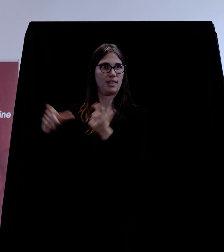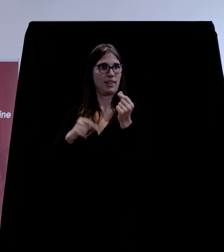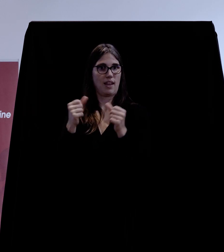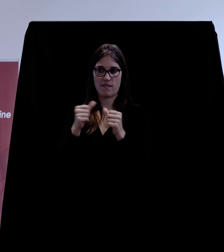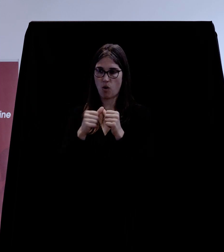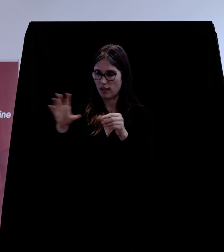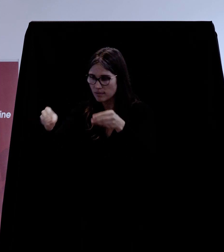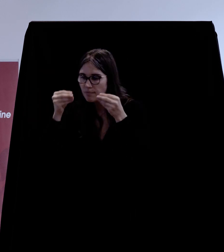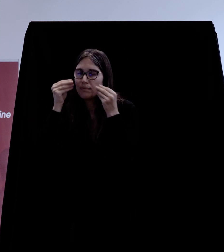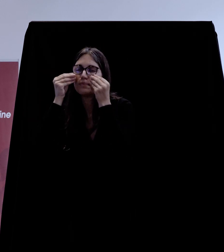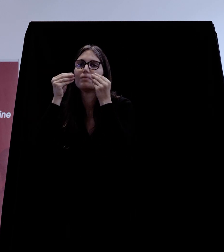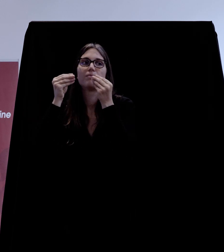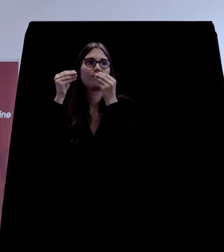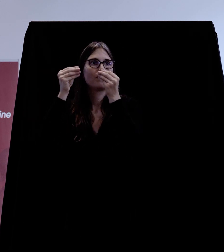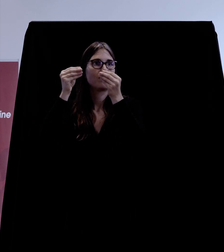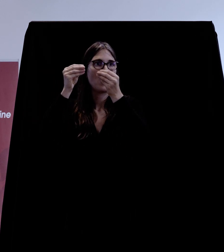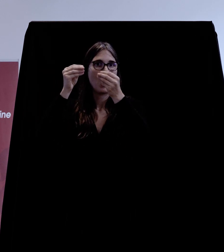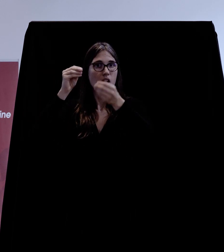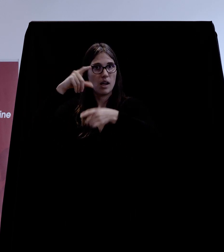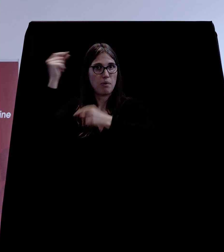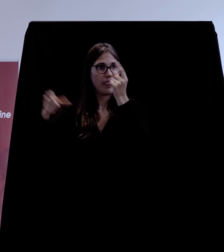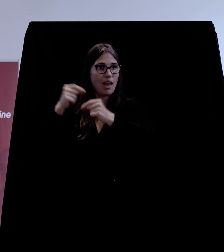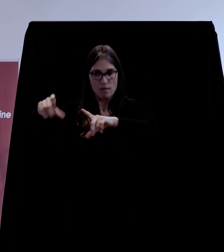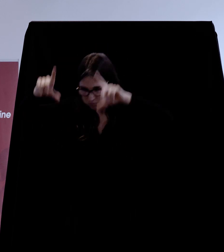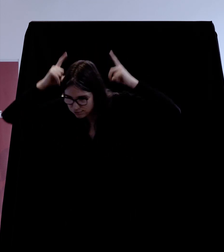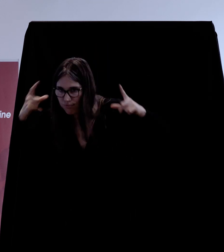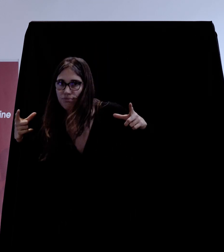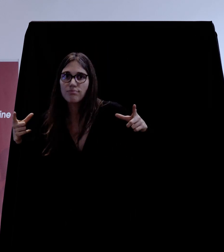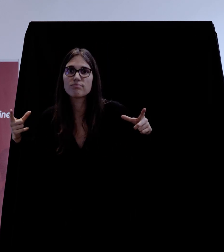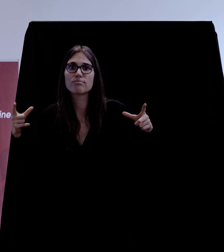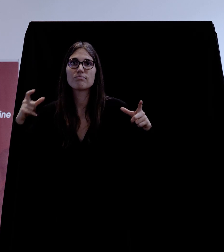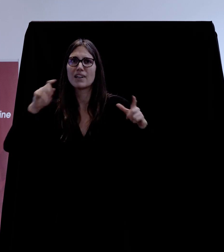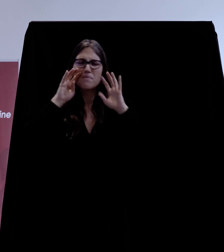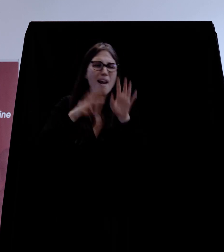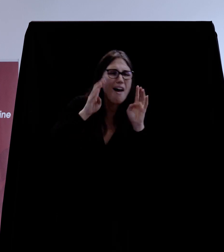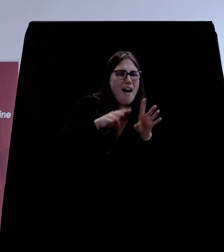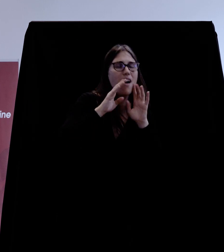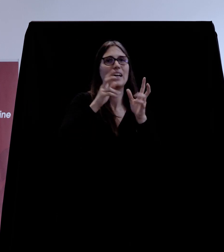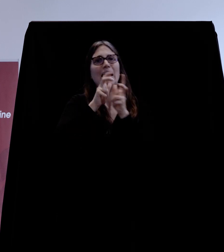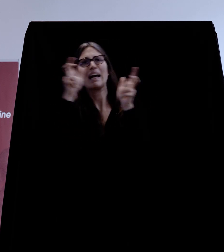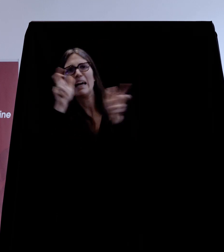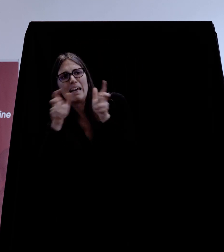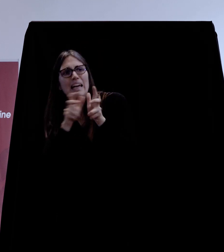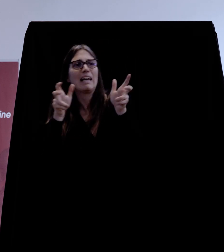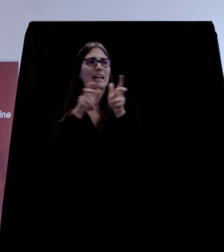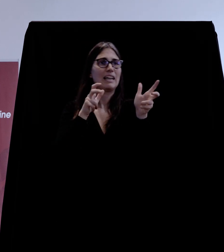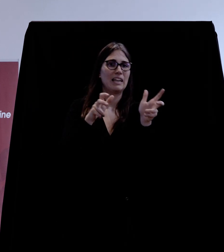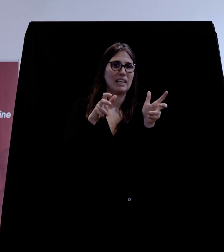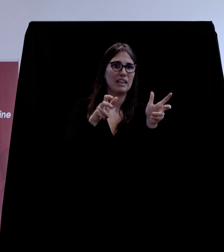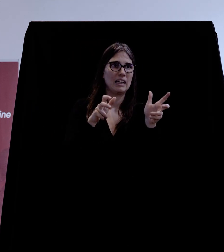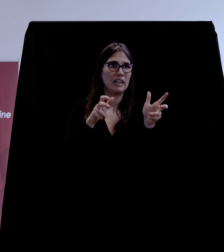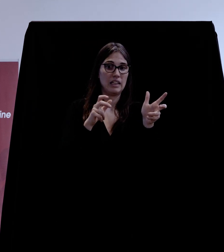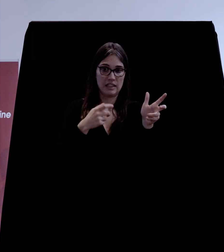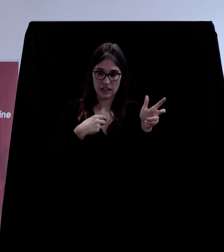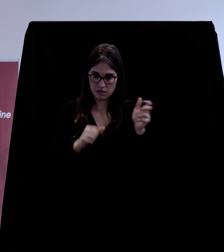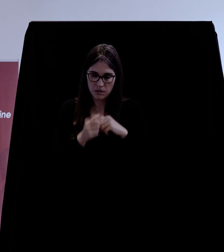face and he's wailing a bit. What was a pleasant sensory experience suddenly got out of control,